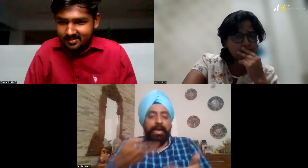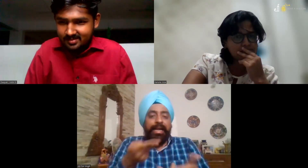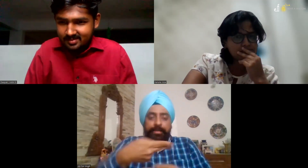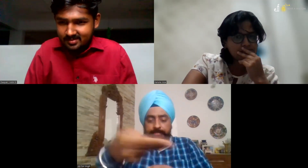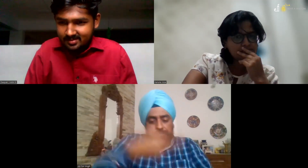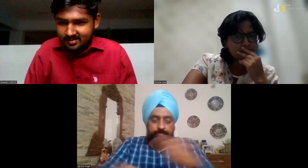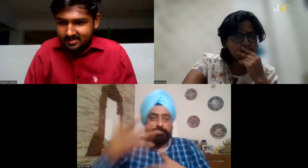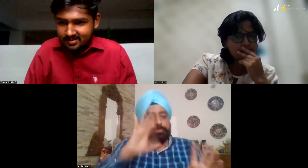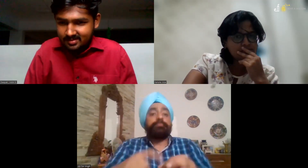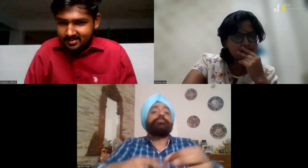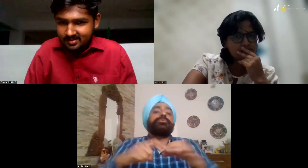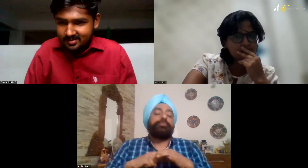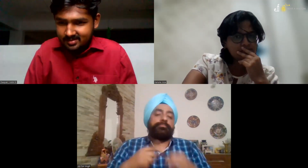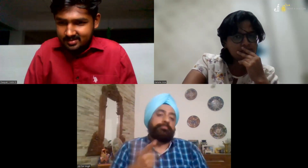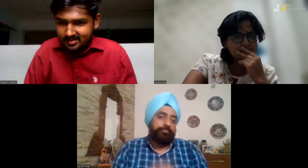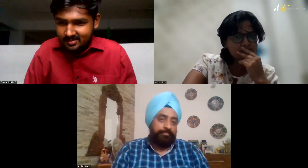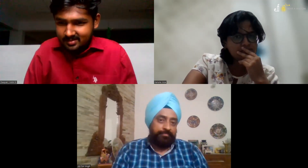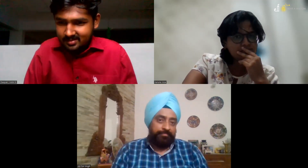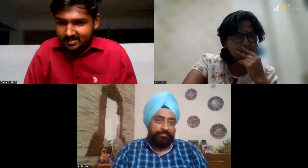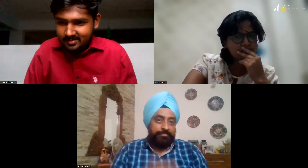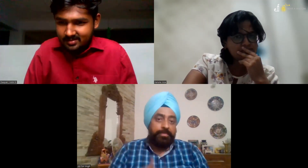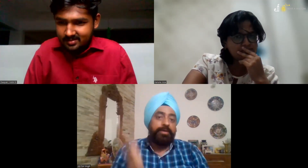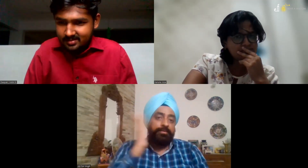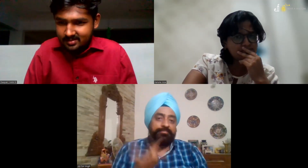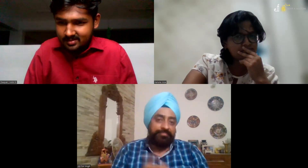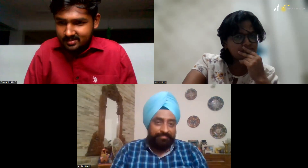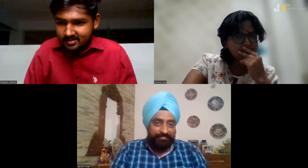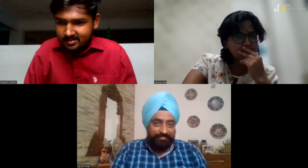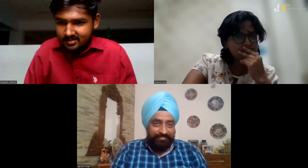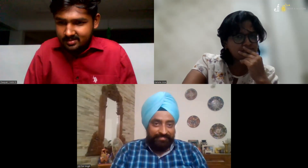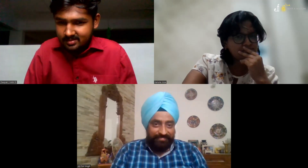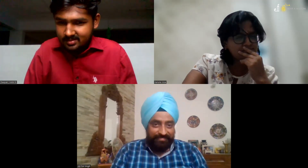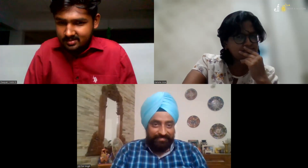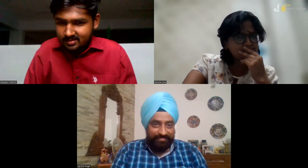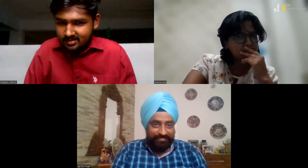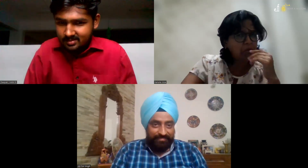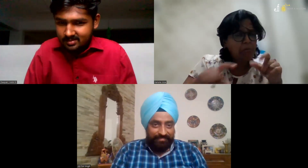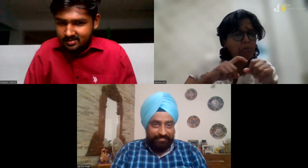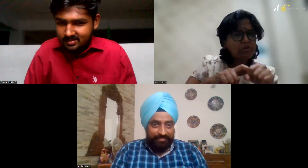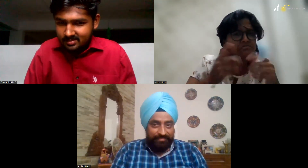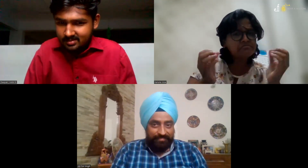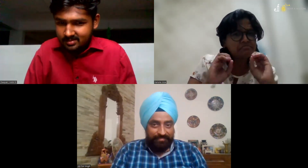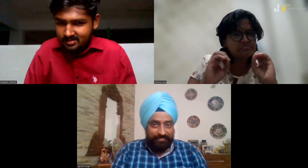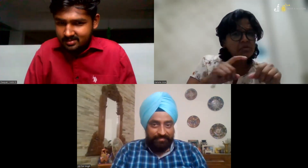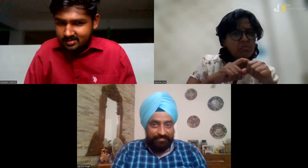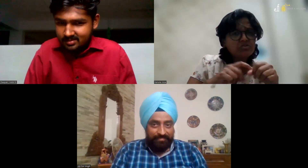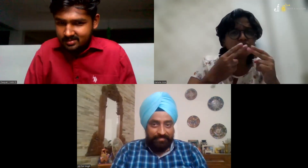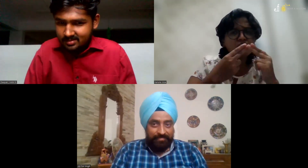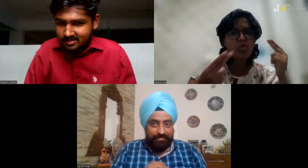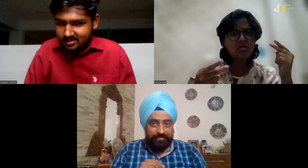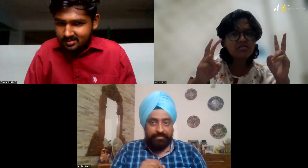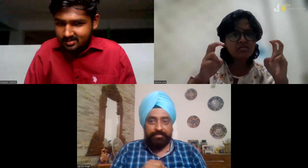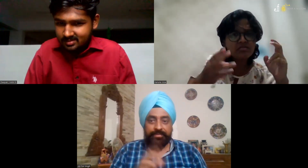conversation. This is how interpreter helped, and we had a ticket. We got our tickets. So now what else we can